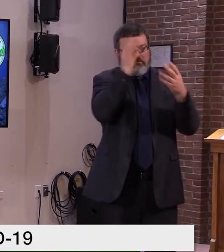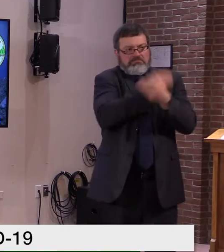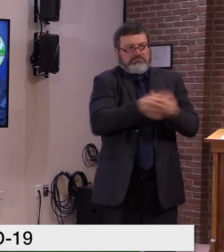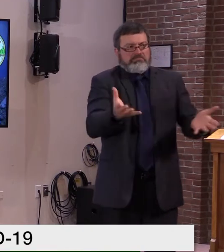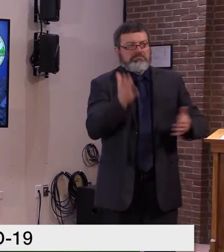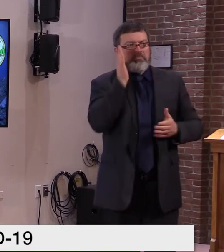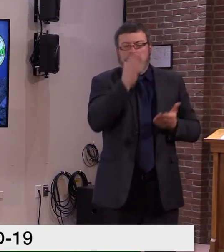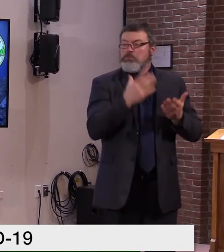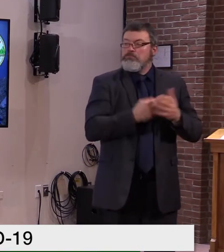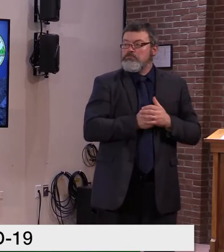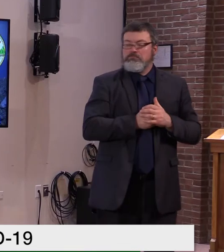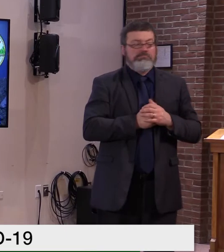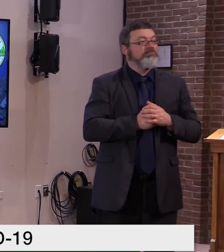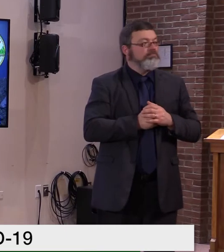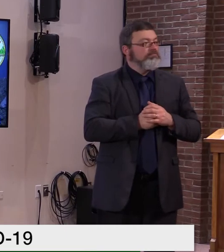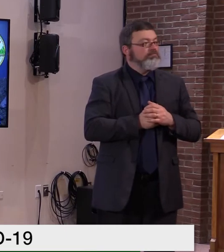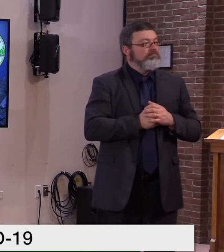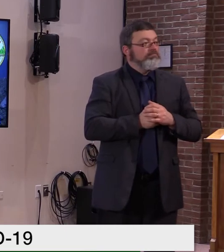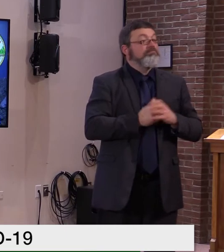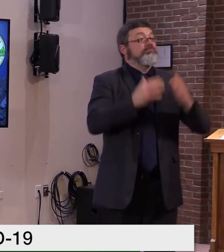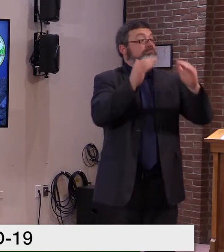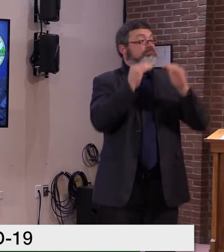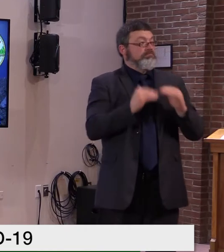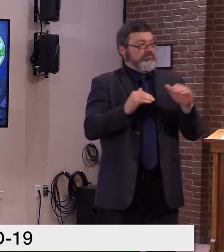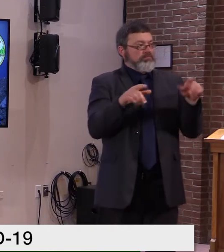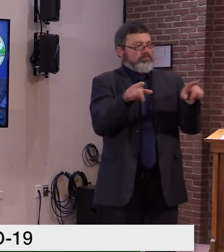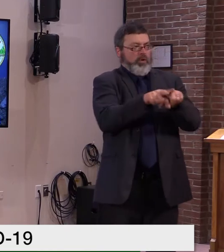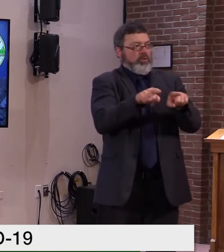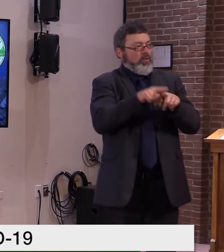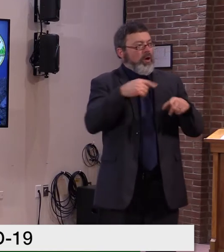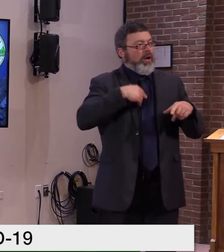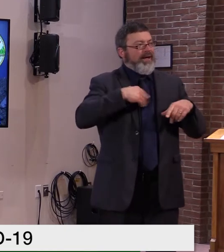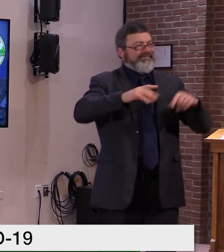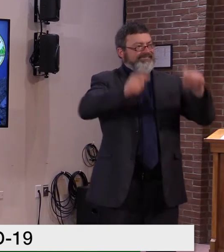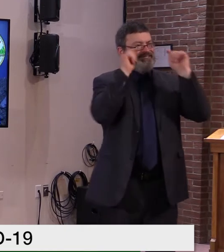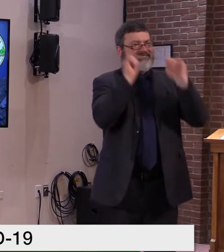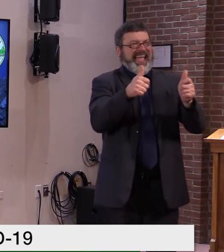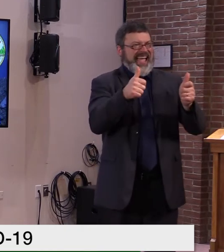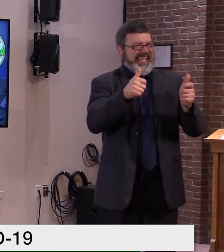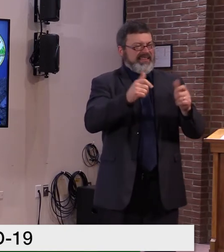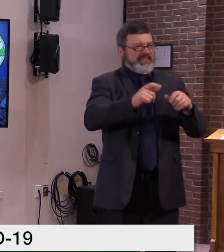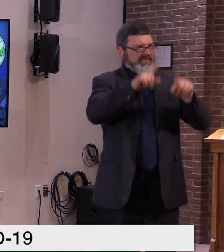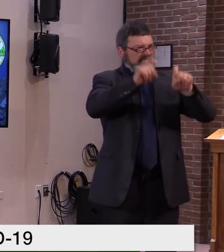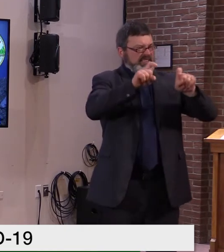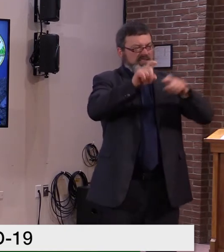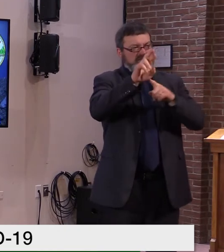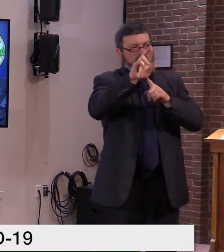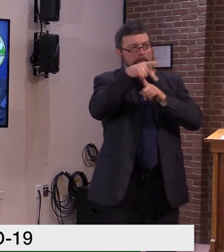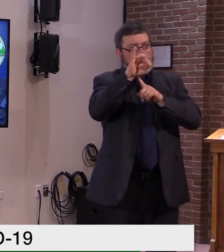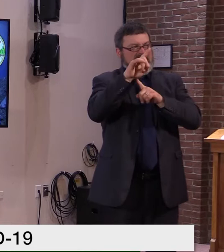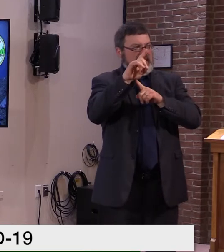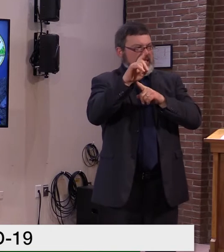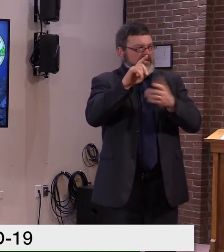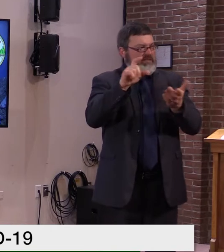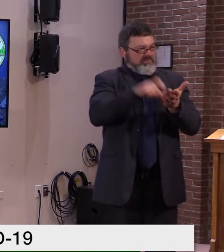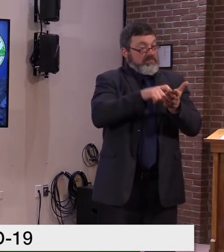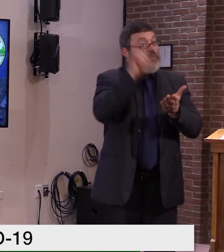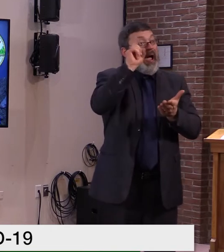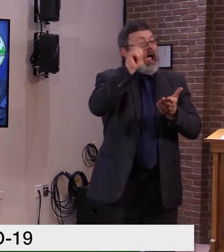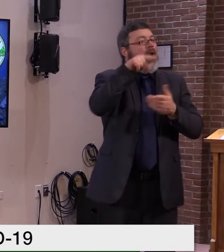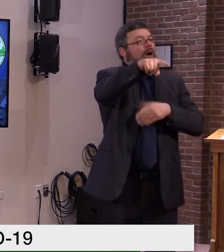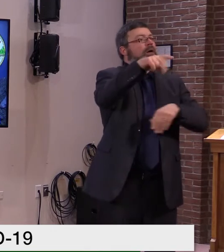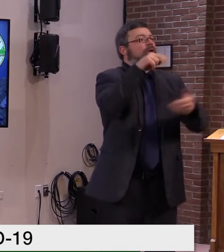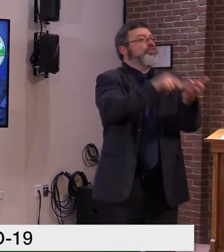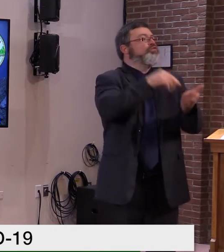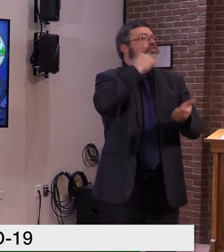Binex Now cards, rapid antigen tests to those long-term care facilities who have not had access to rapid